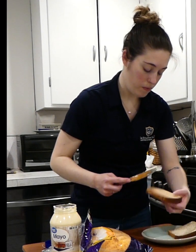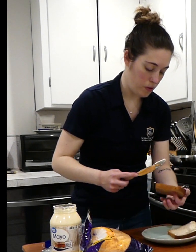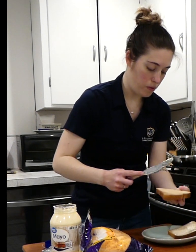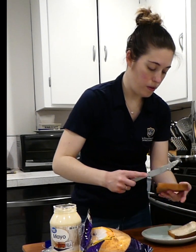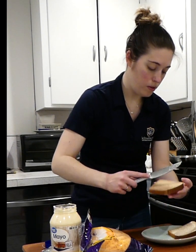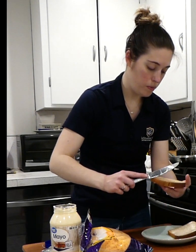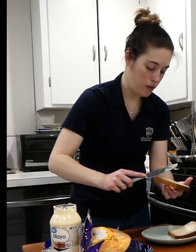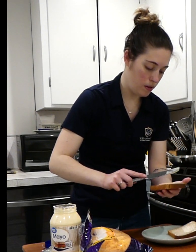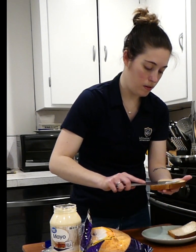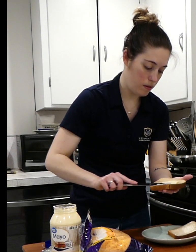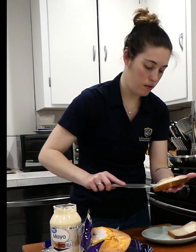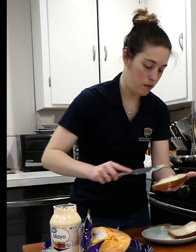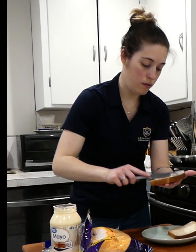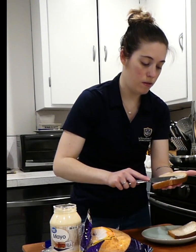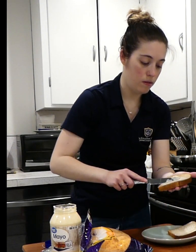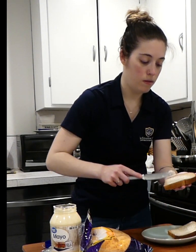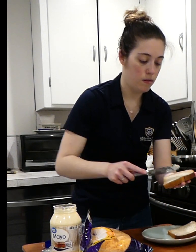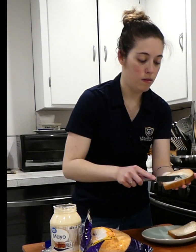Do this one.